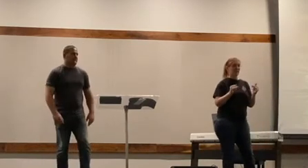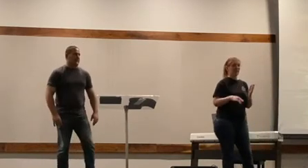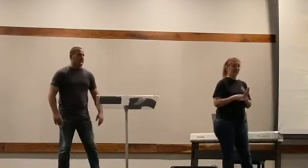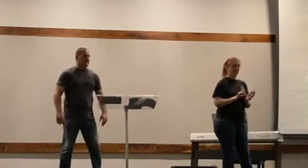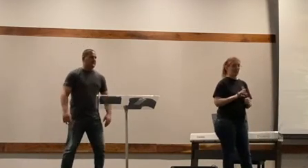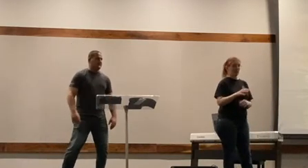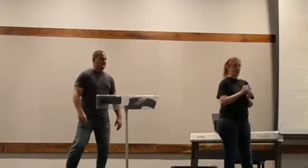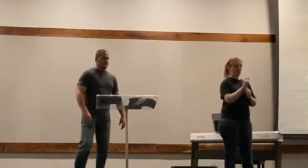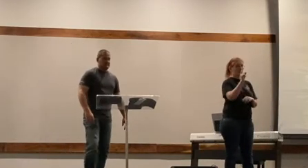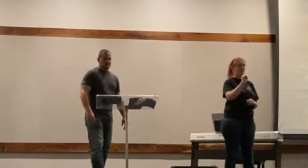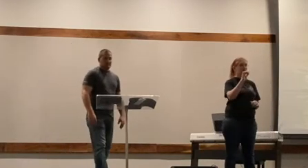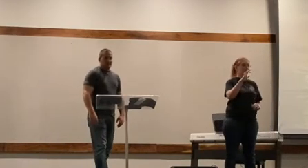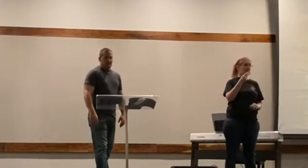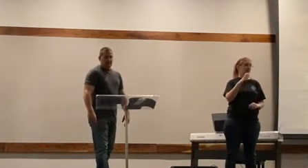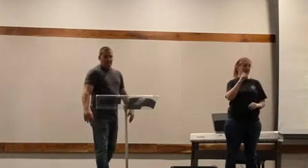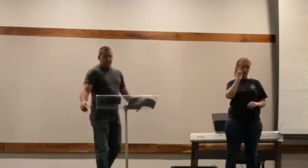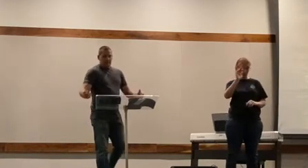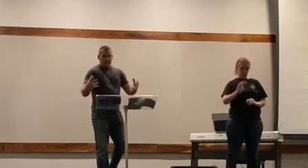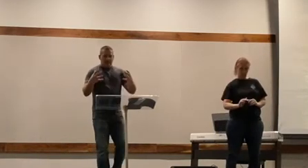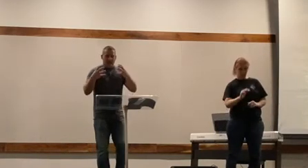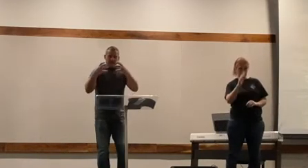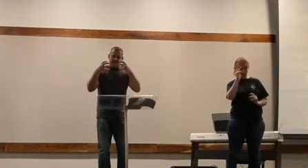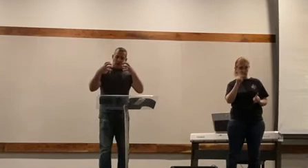with Zacchaeus.